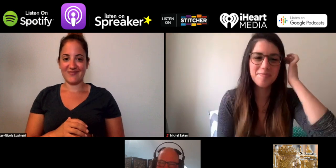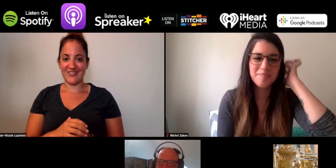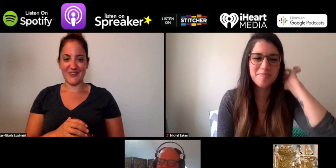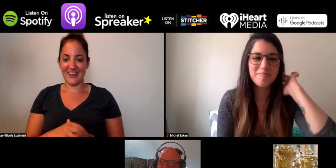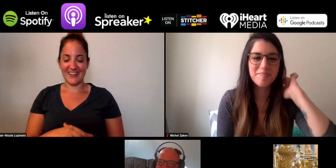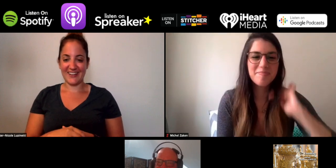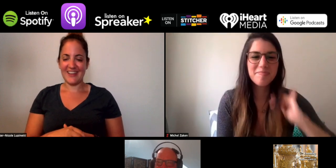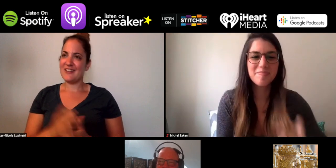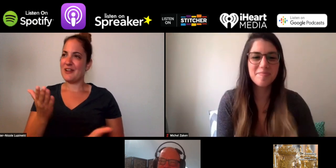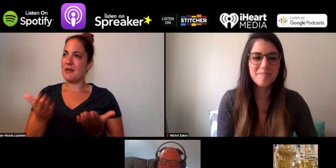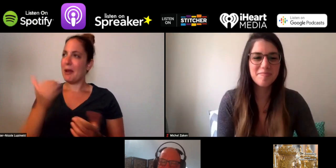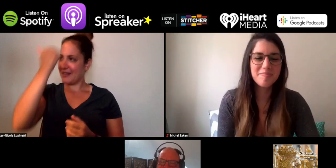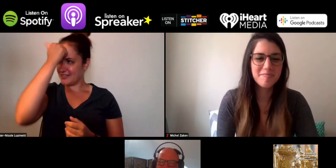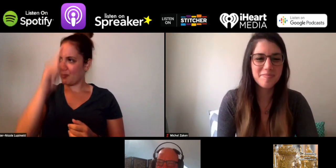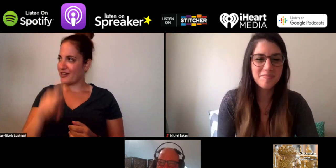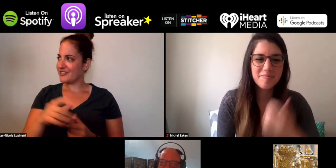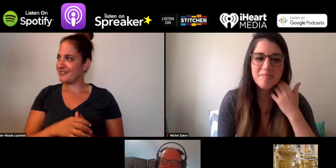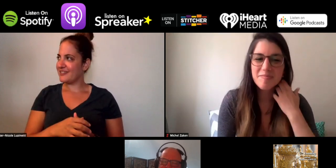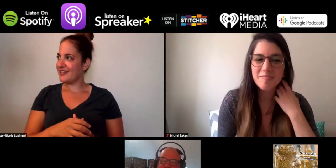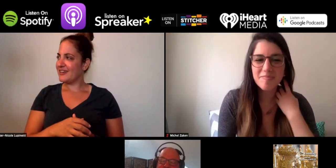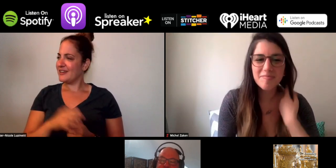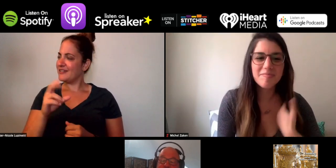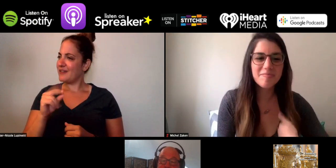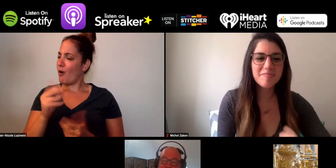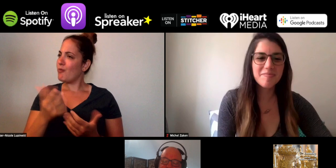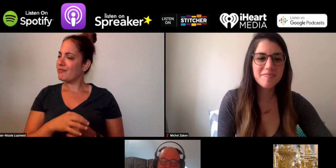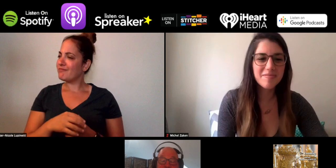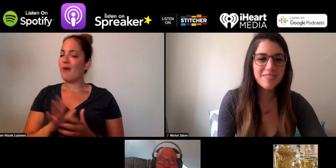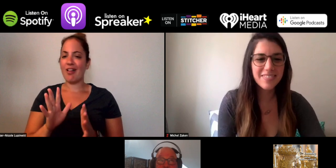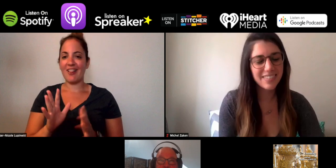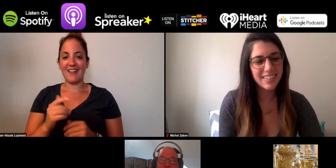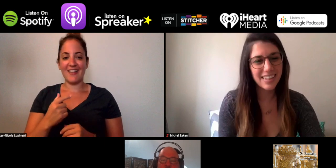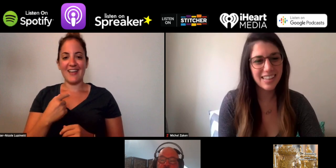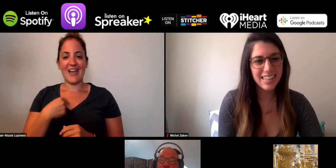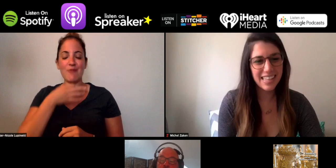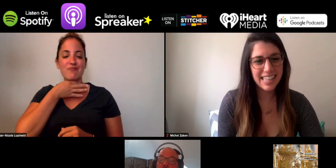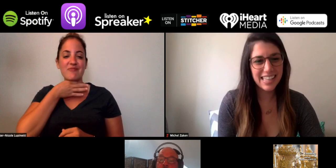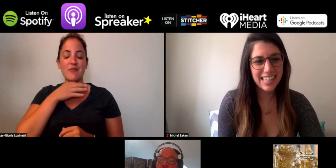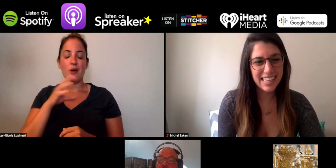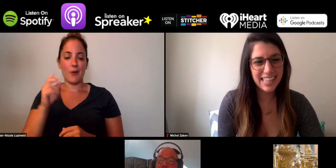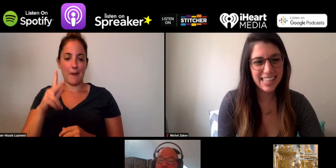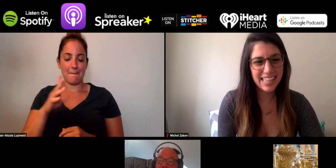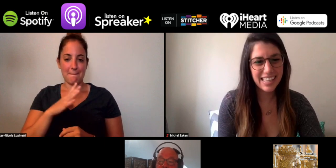I don't think it's a dumb question. I'm going to go back and say no. But I'm interested. I'm curious. So